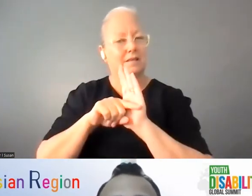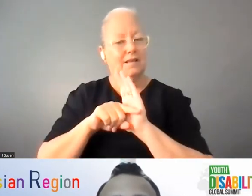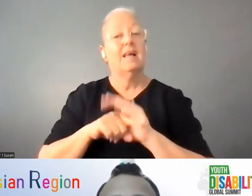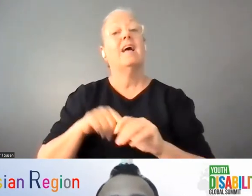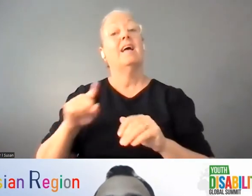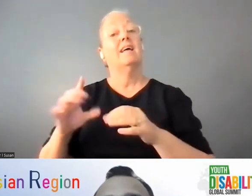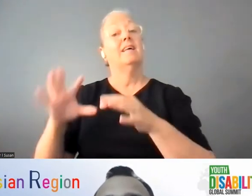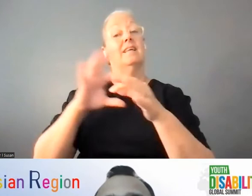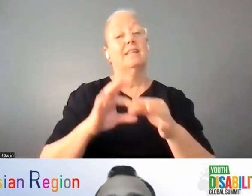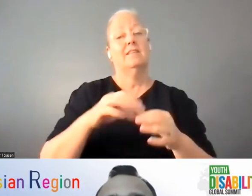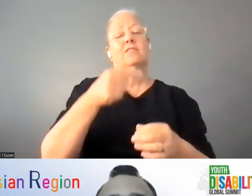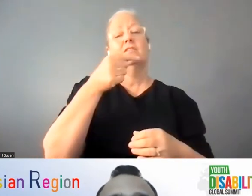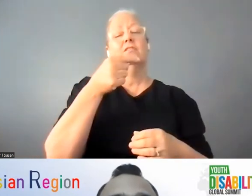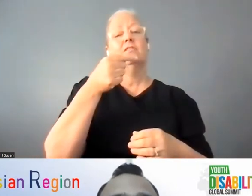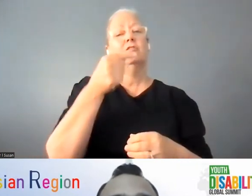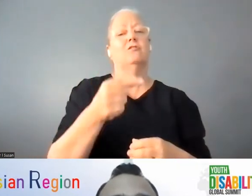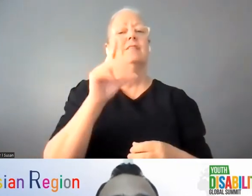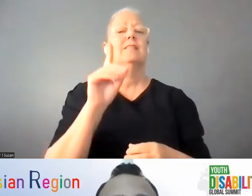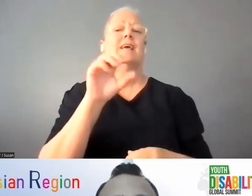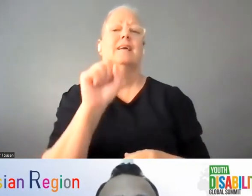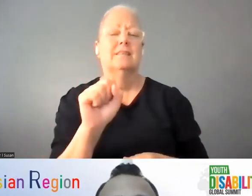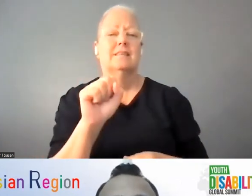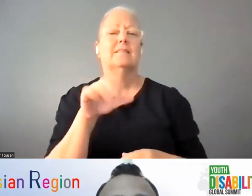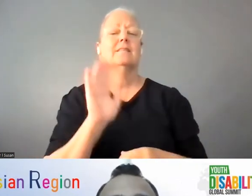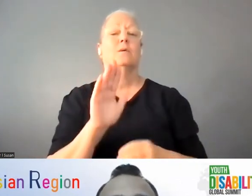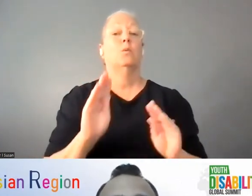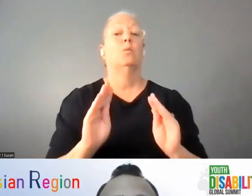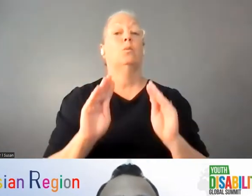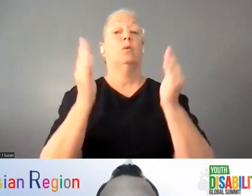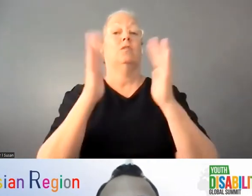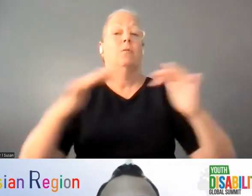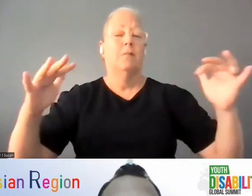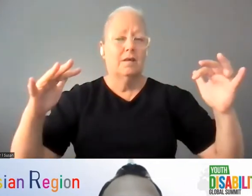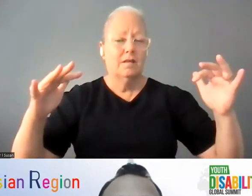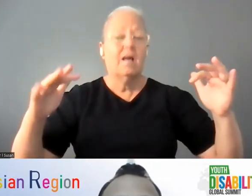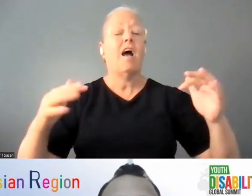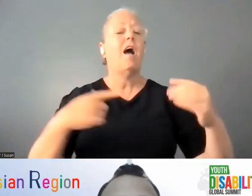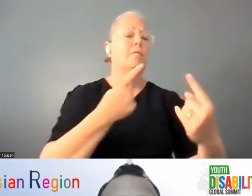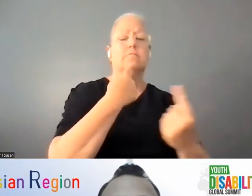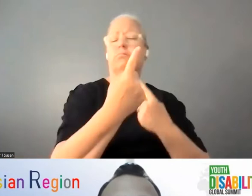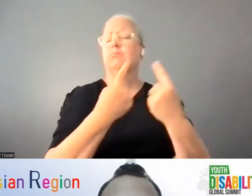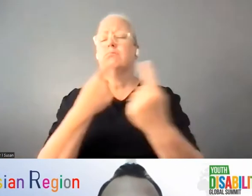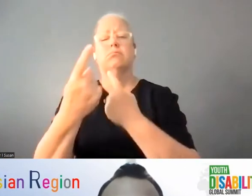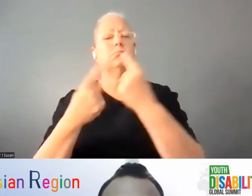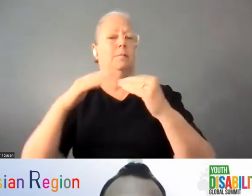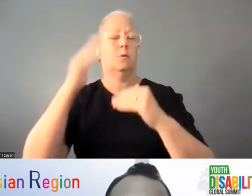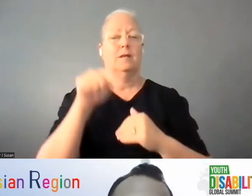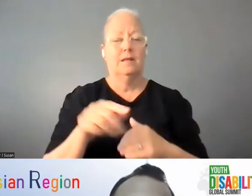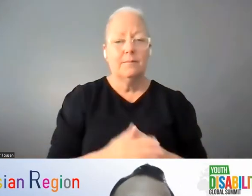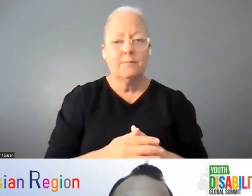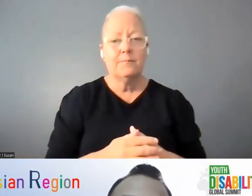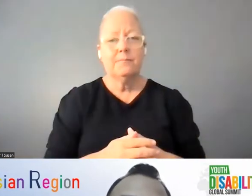GDS Youth Summit and preparing youth with disabilities for deinstitutionalization. My name is Waqar